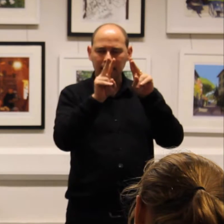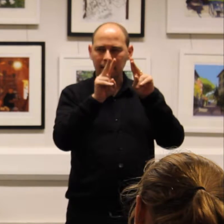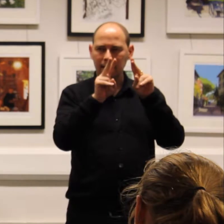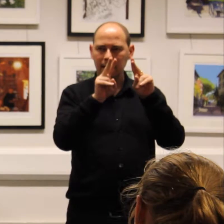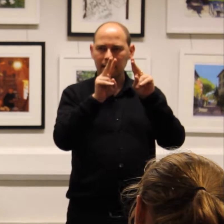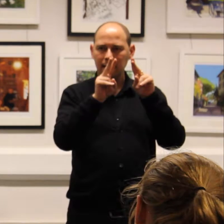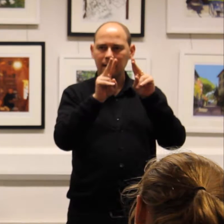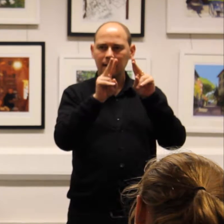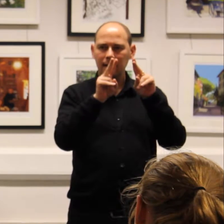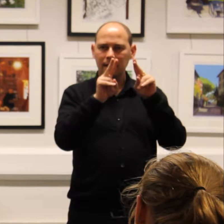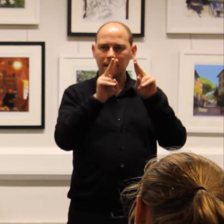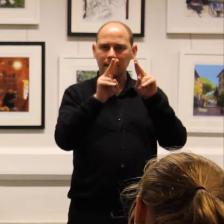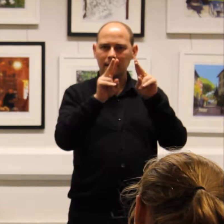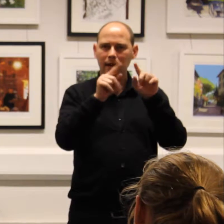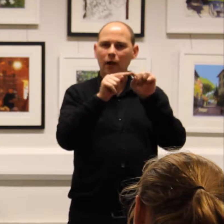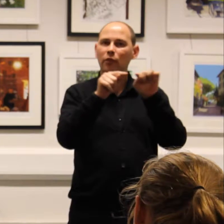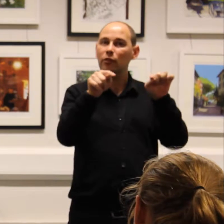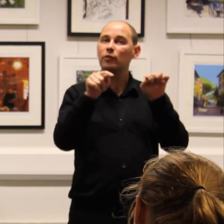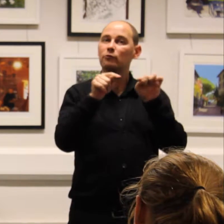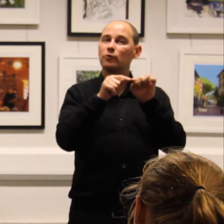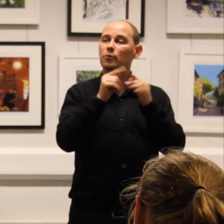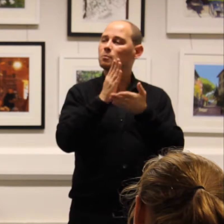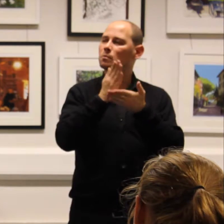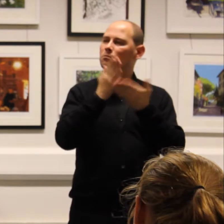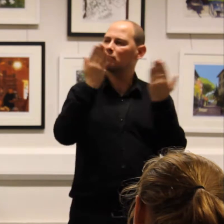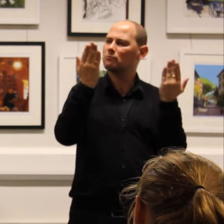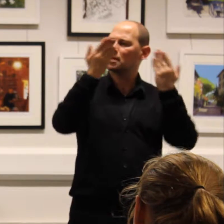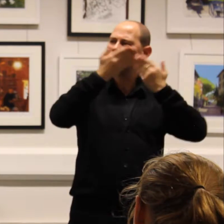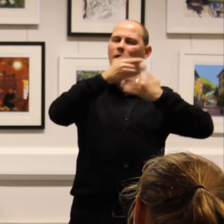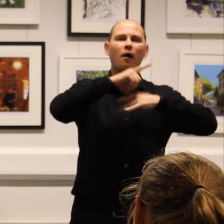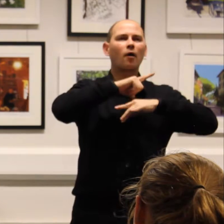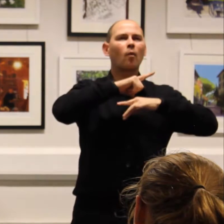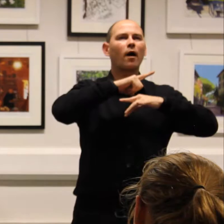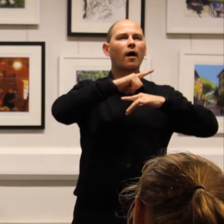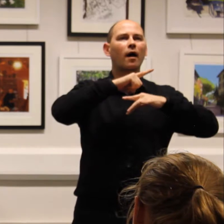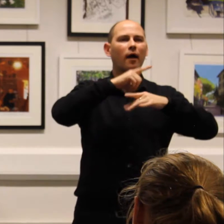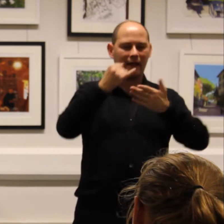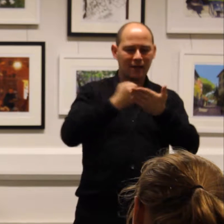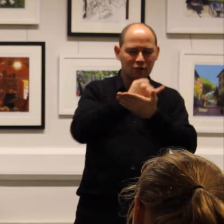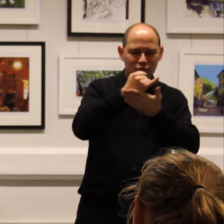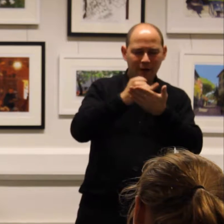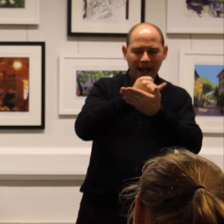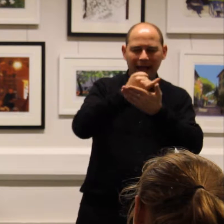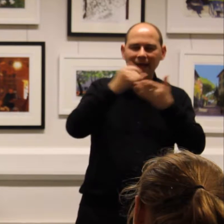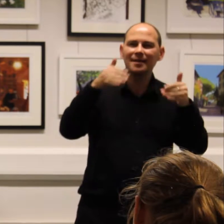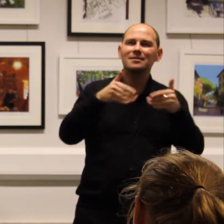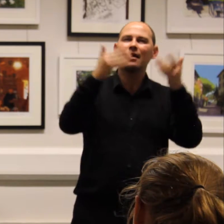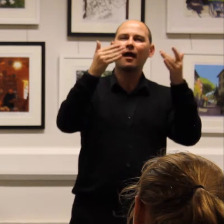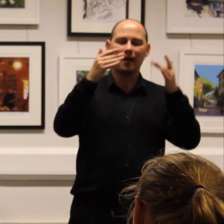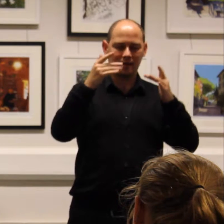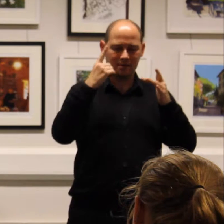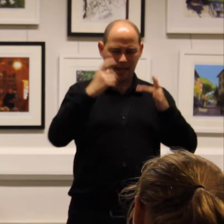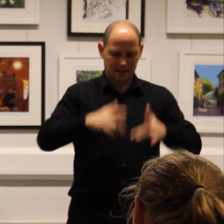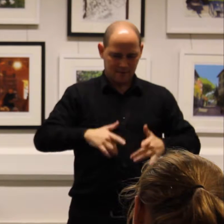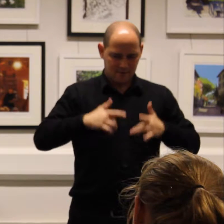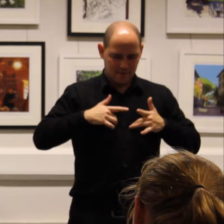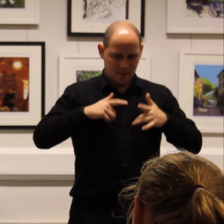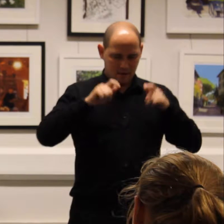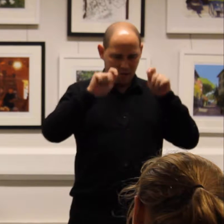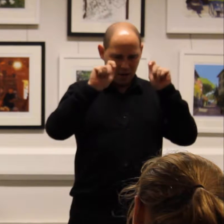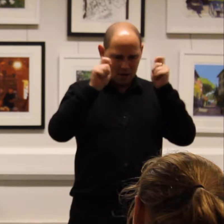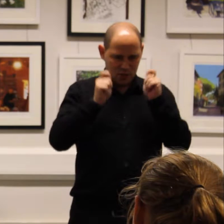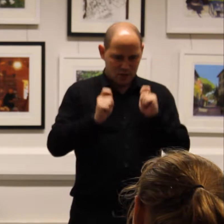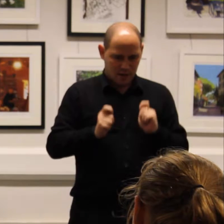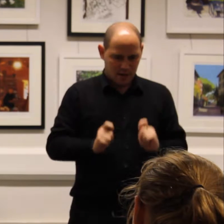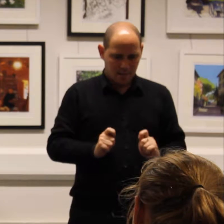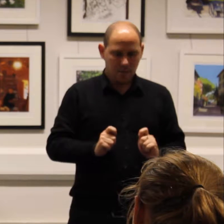The room itself is dark because the grey is lightless, and she can almost feel the shape of herself against the